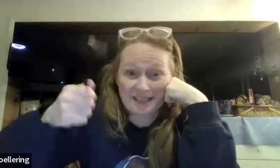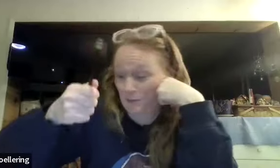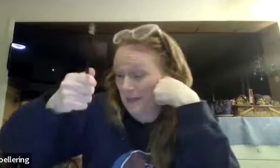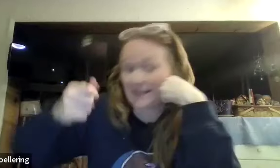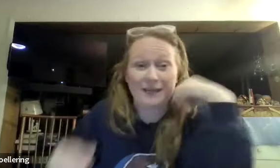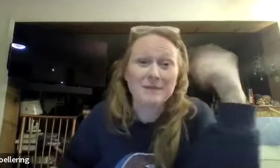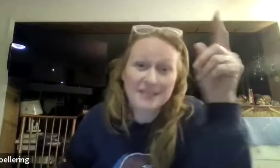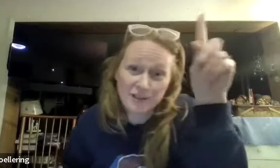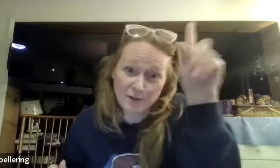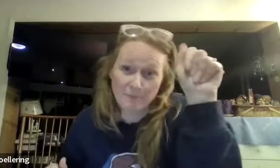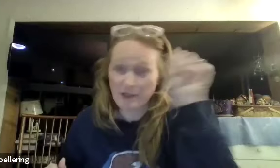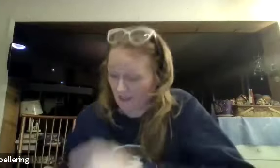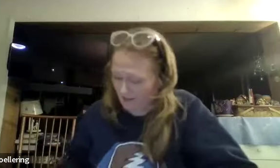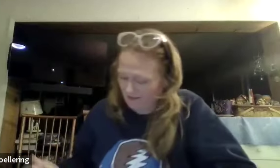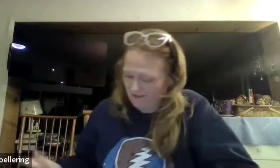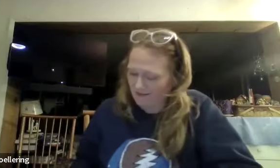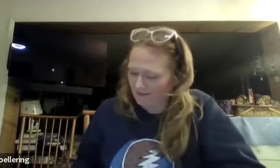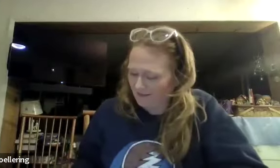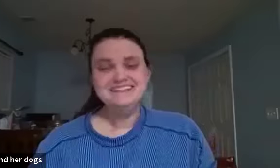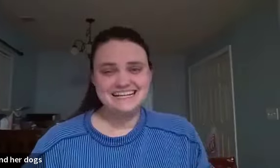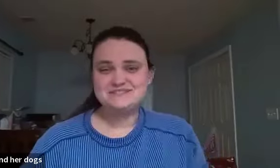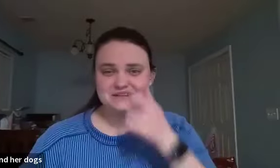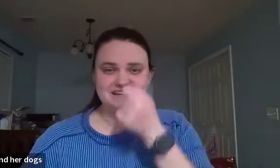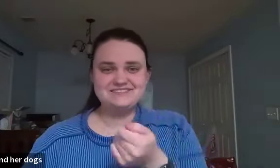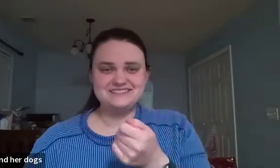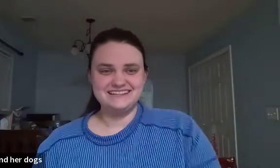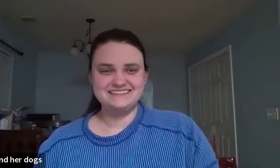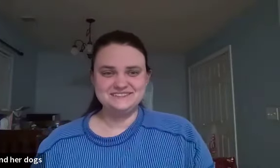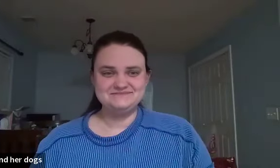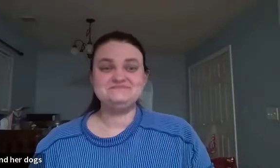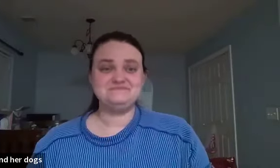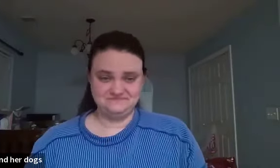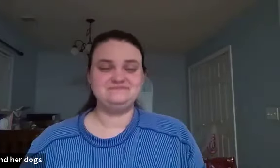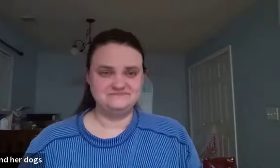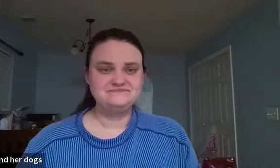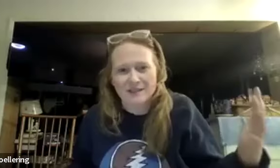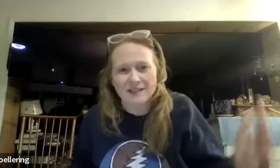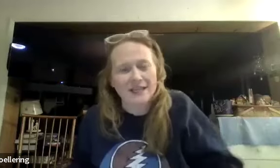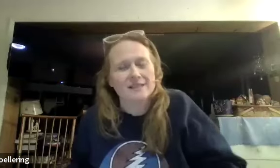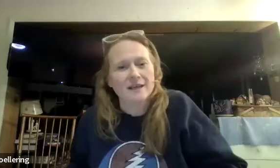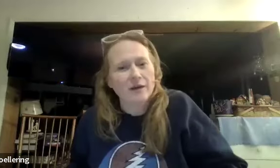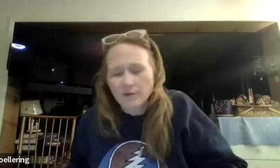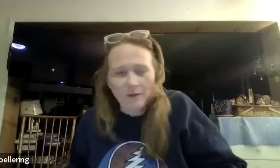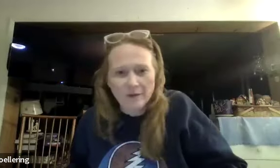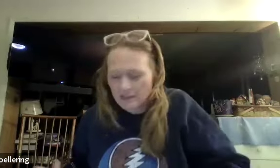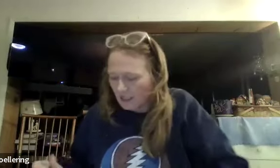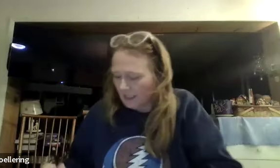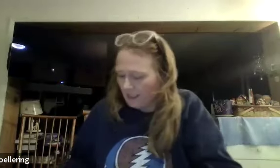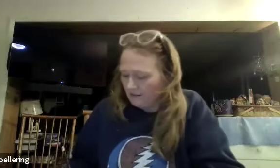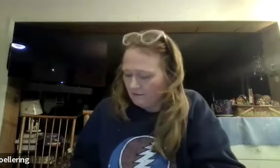this week and I'm going to send y'all some music. Like, It's we've never done music before. It's like one of my favorite things. I don't know why we haven't done it. I